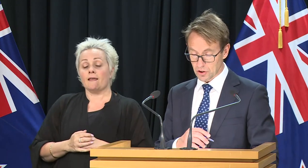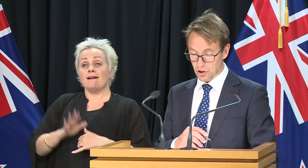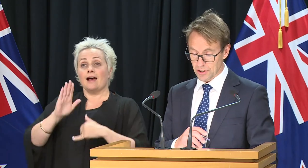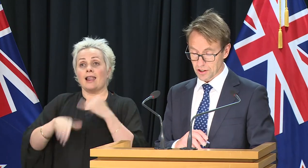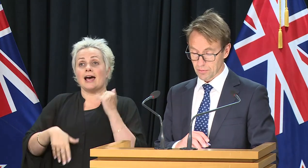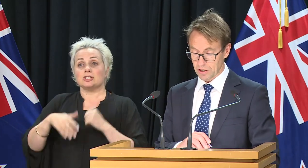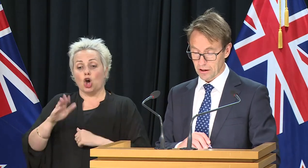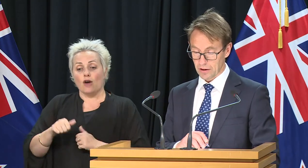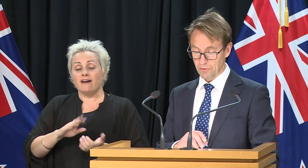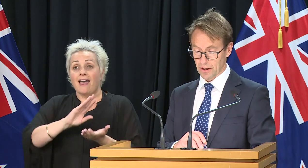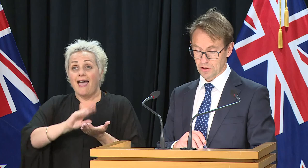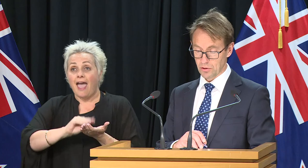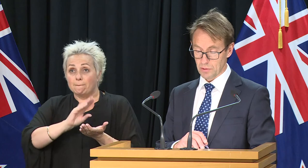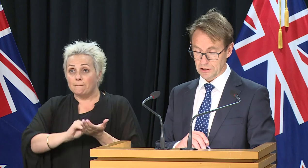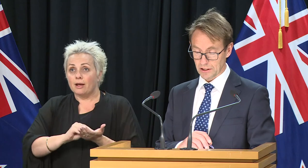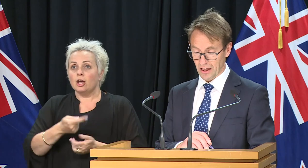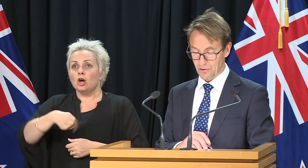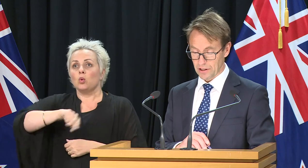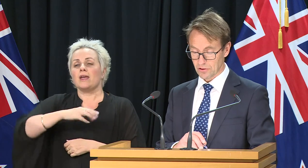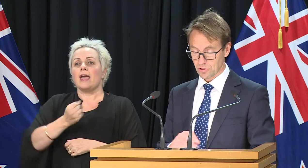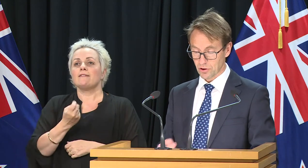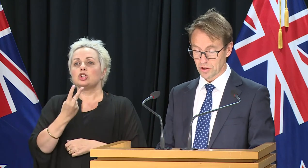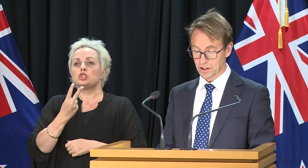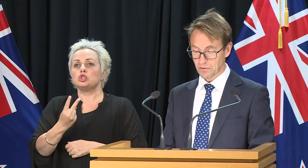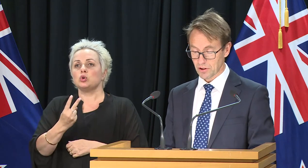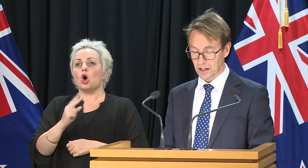Zealand COVID tracer, we now have